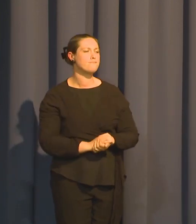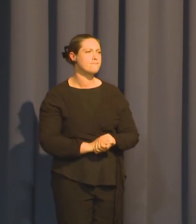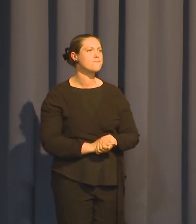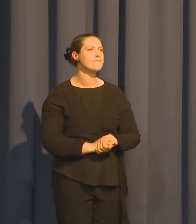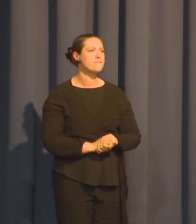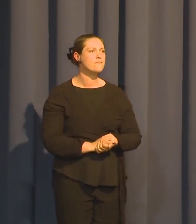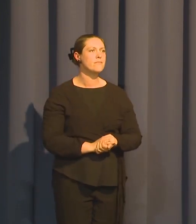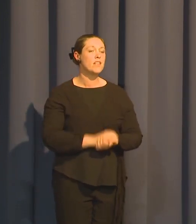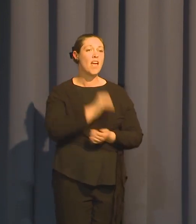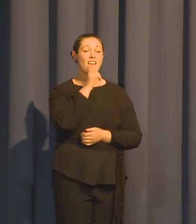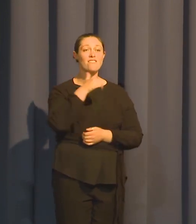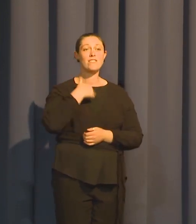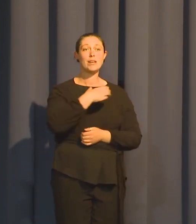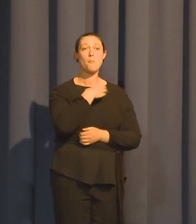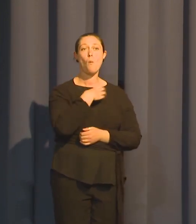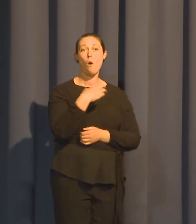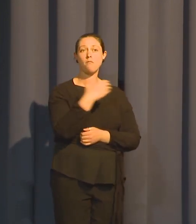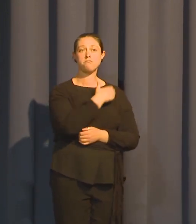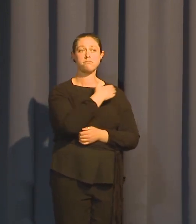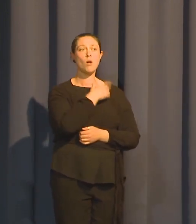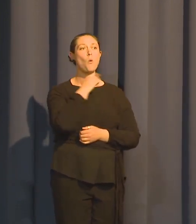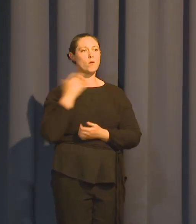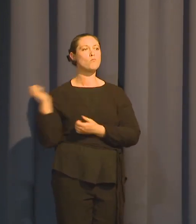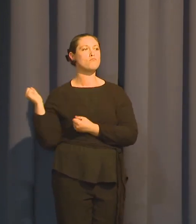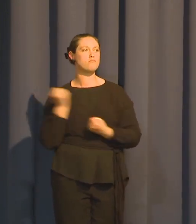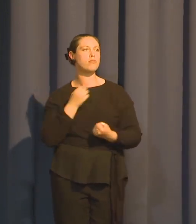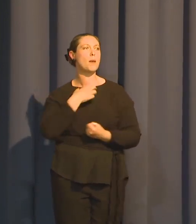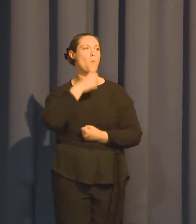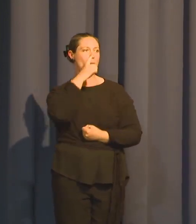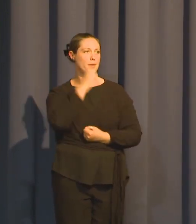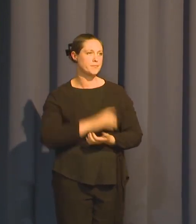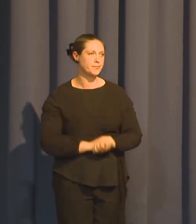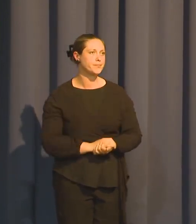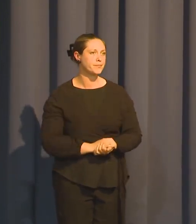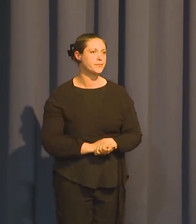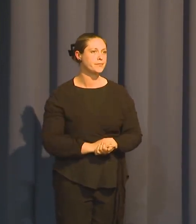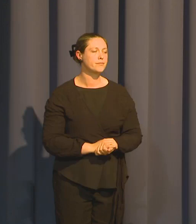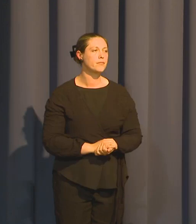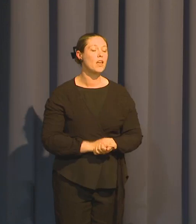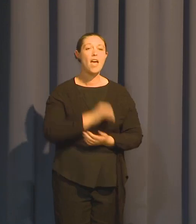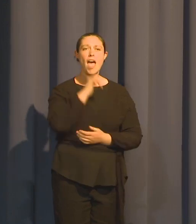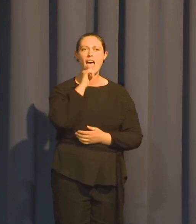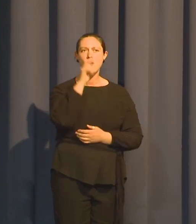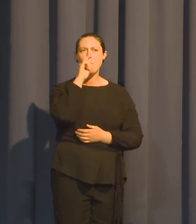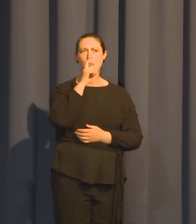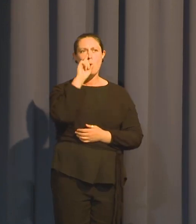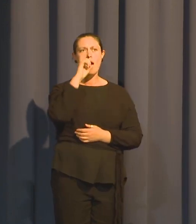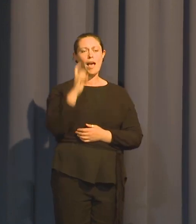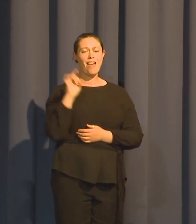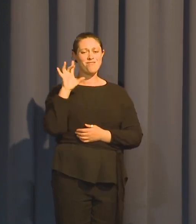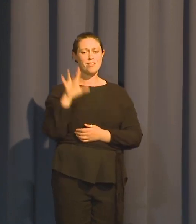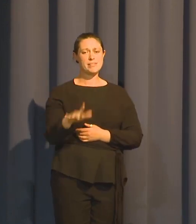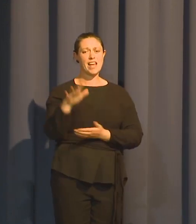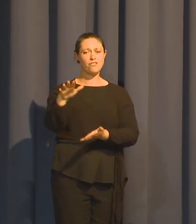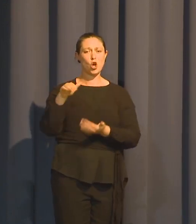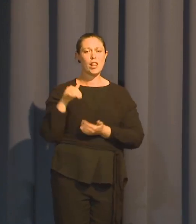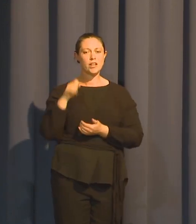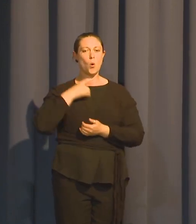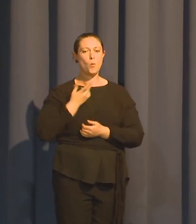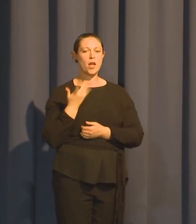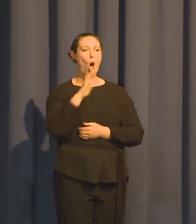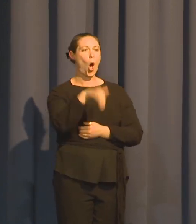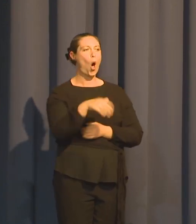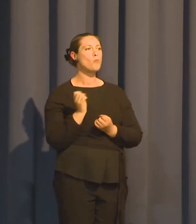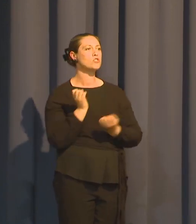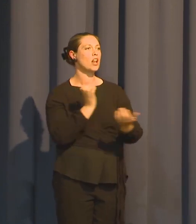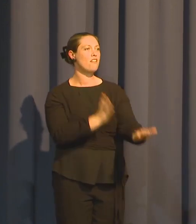more. And we're also, for people that are unable to collect their own water, we're providing home deliveries to make sure